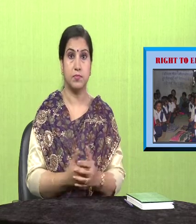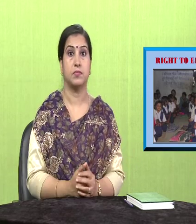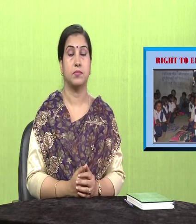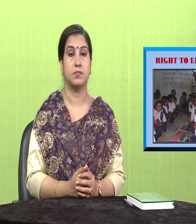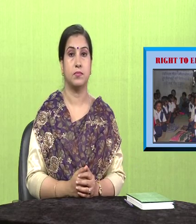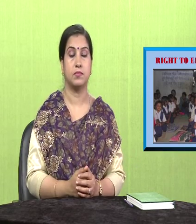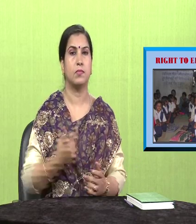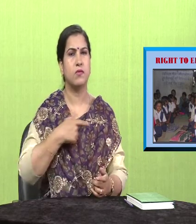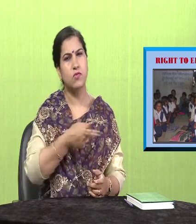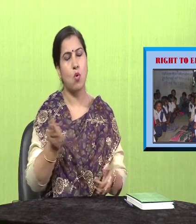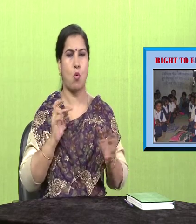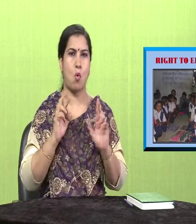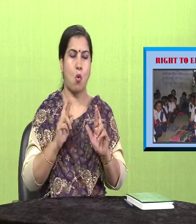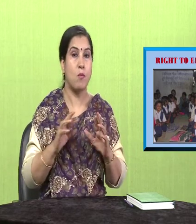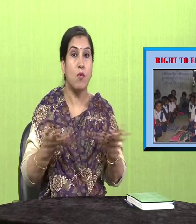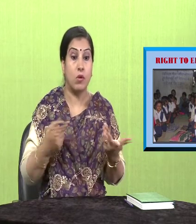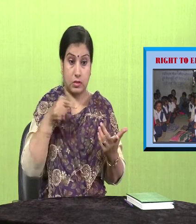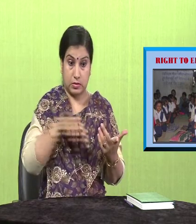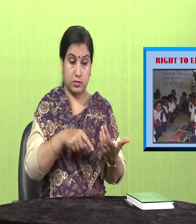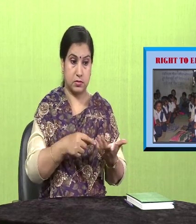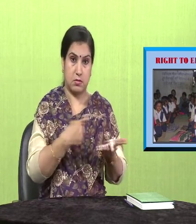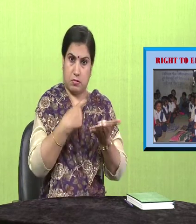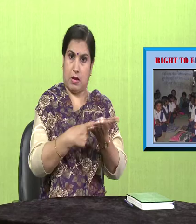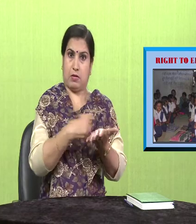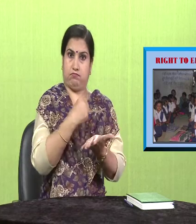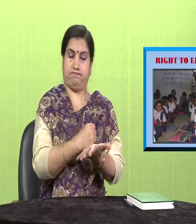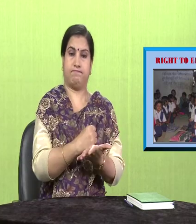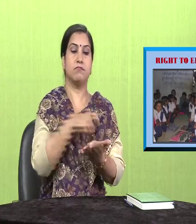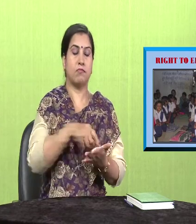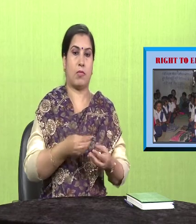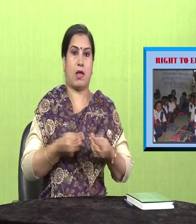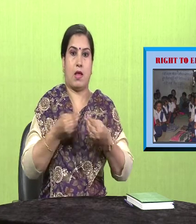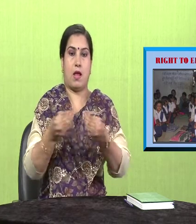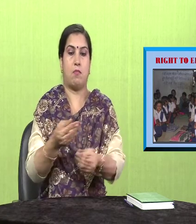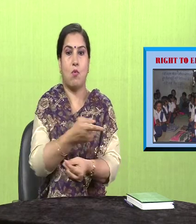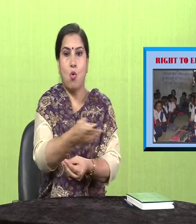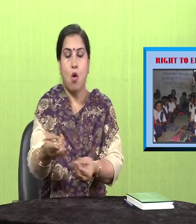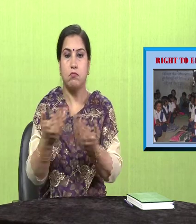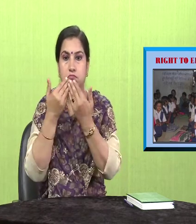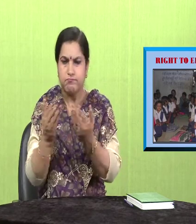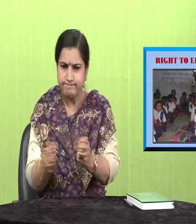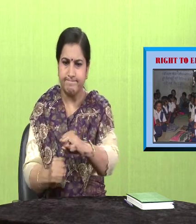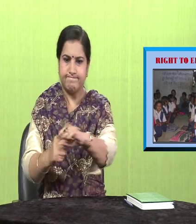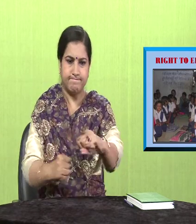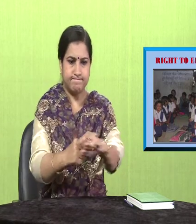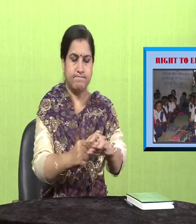We hope that this will help in increasing the literacy rate in the country.